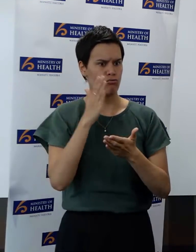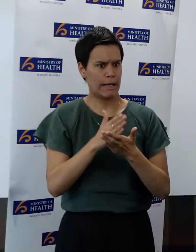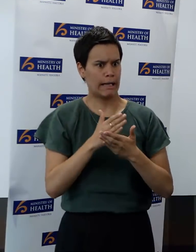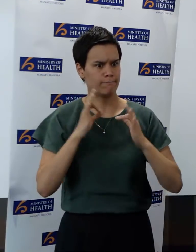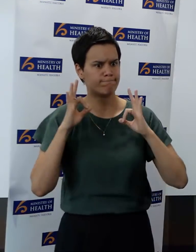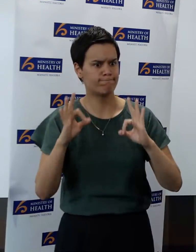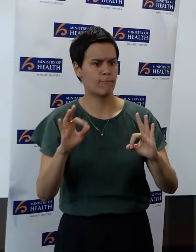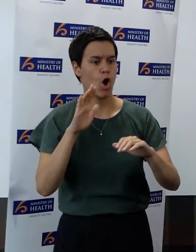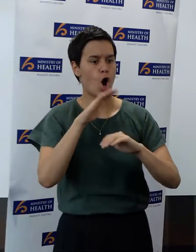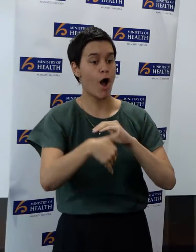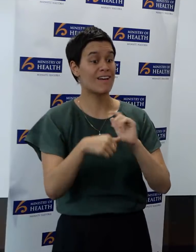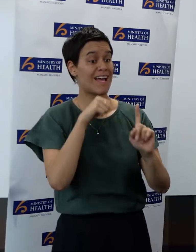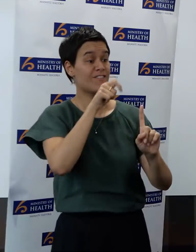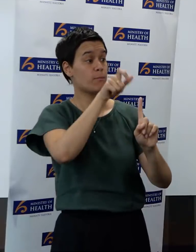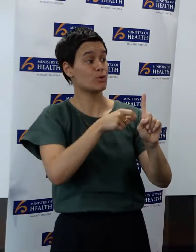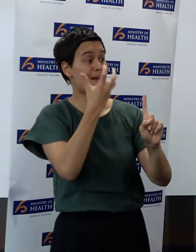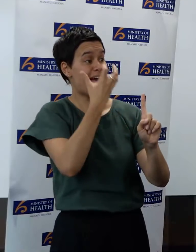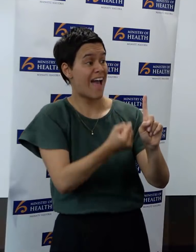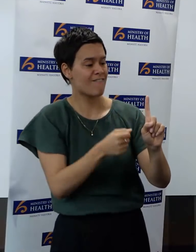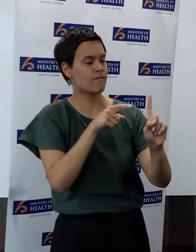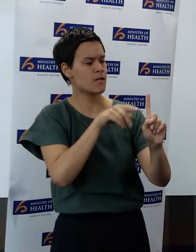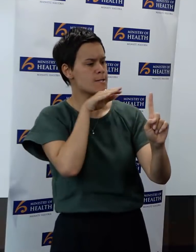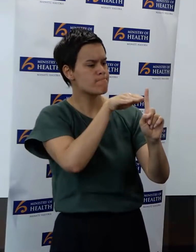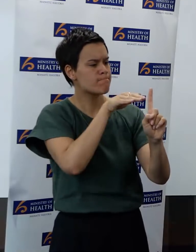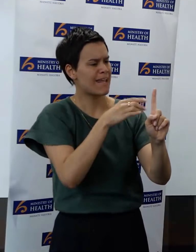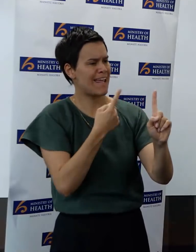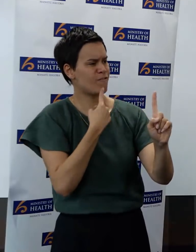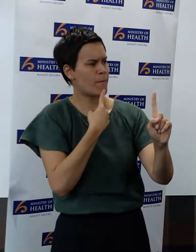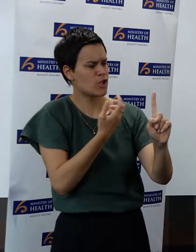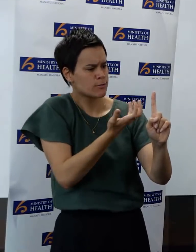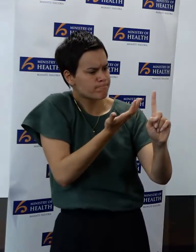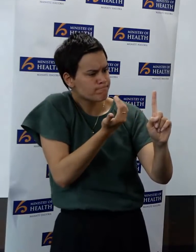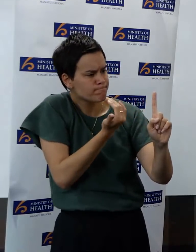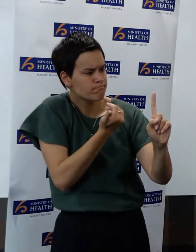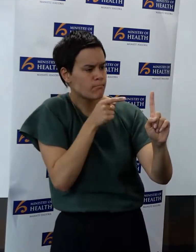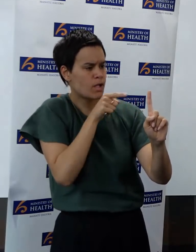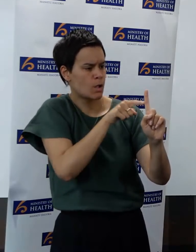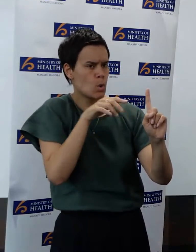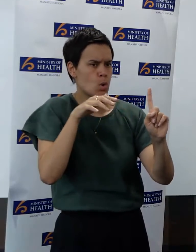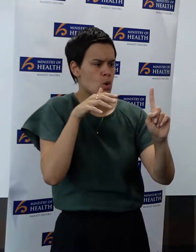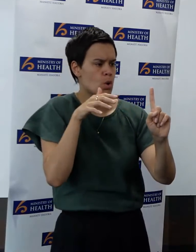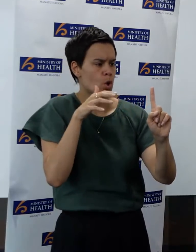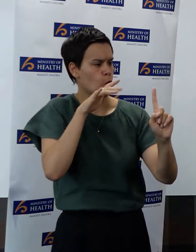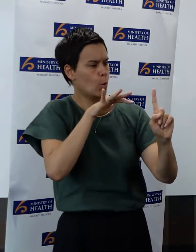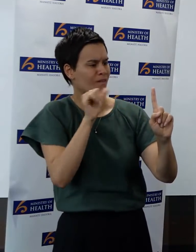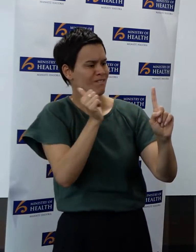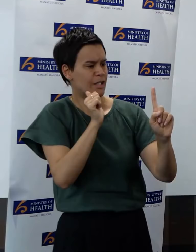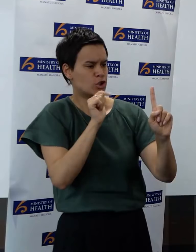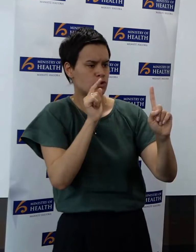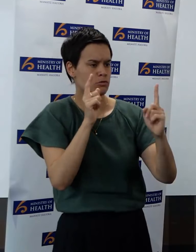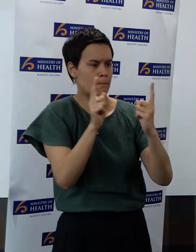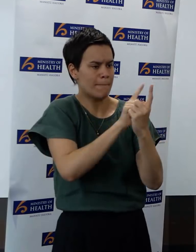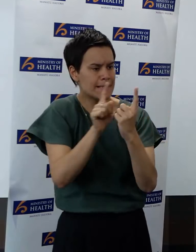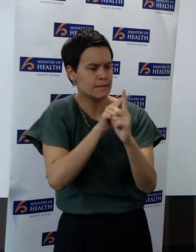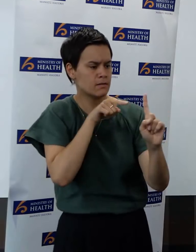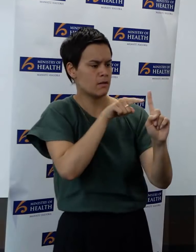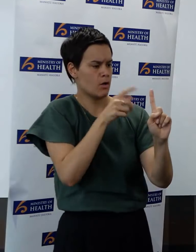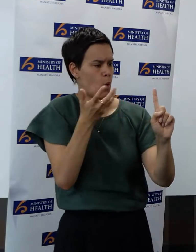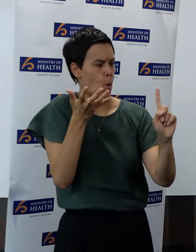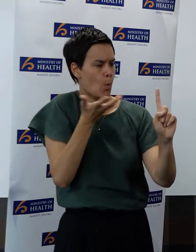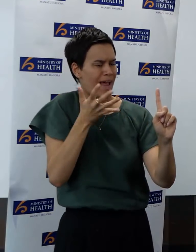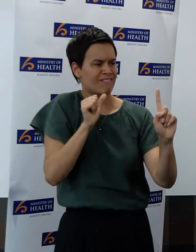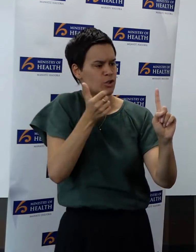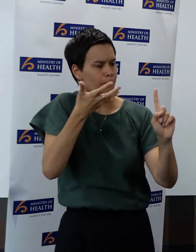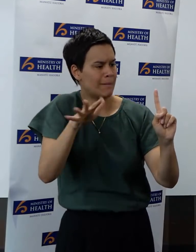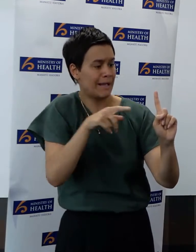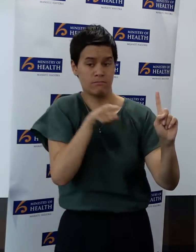around isolation of possible contacts. So we would just, the relevant public health unit would put those measures in place. So it wouldn't move up to